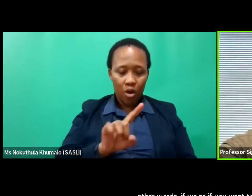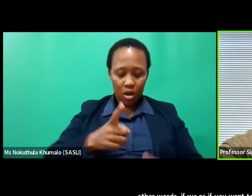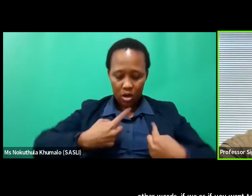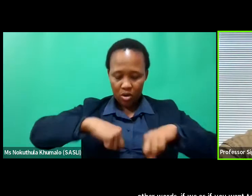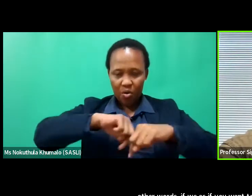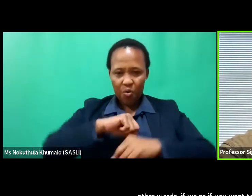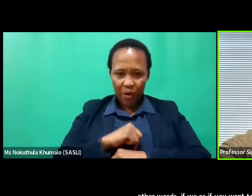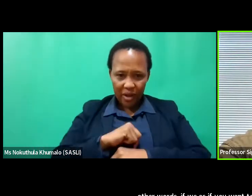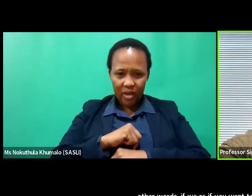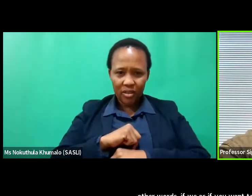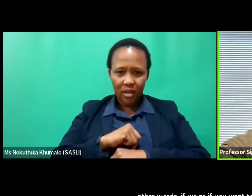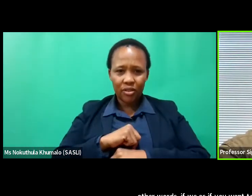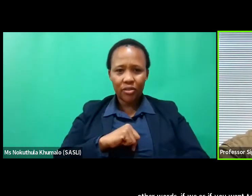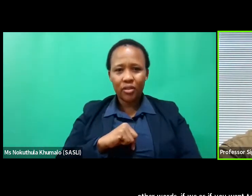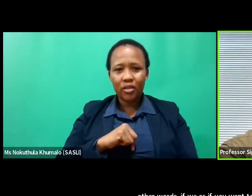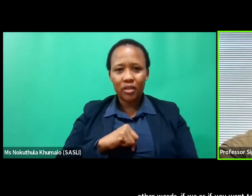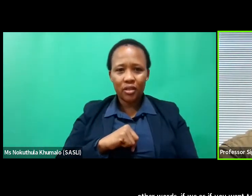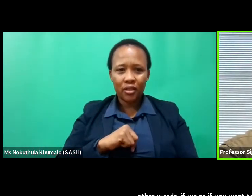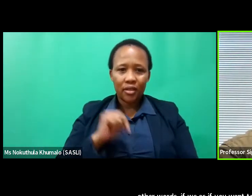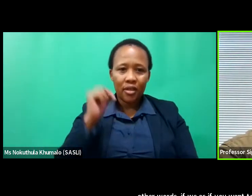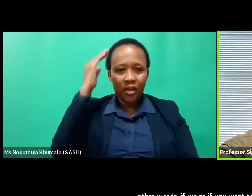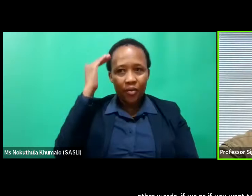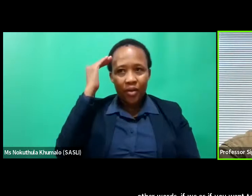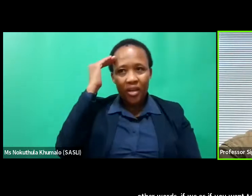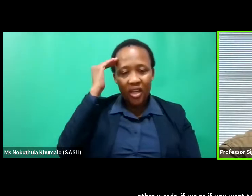the narrative at universities